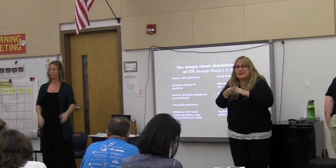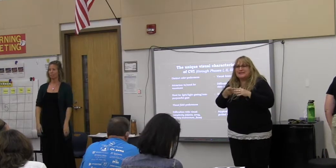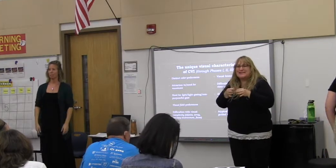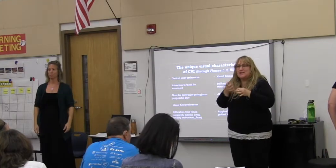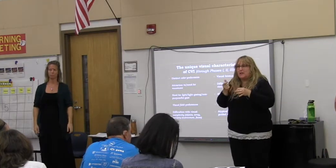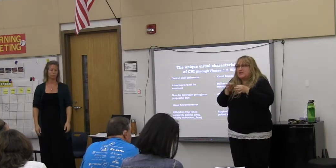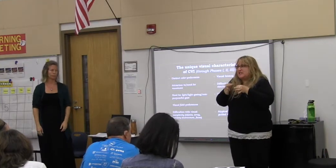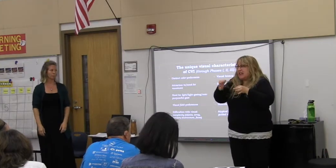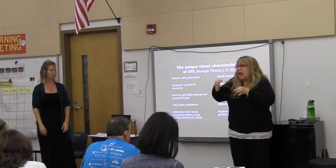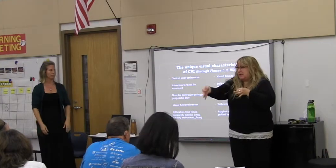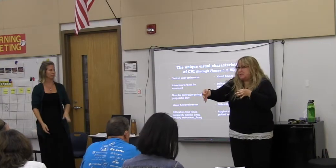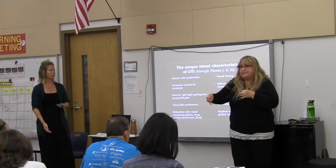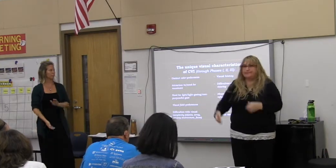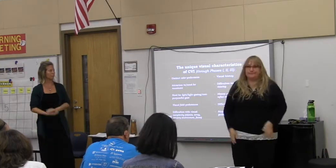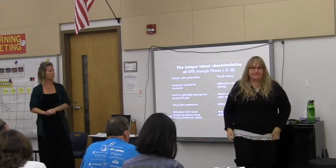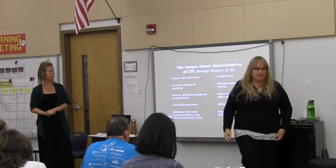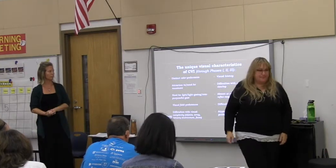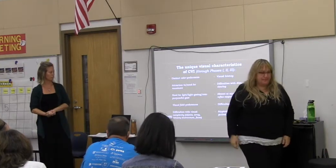it's delayed.